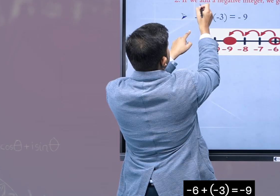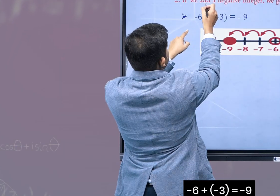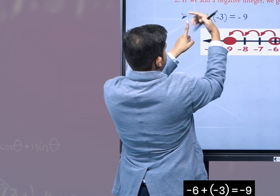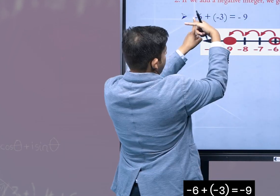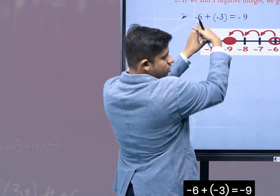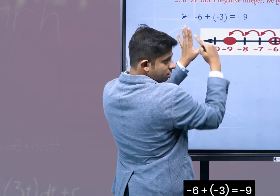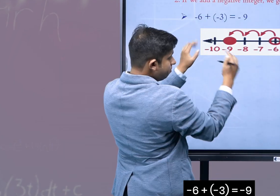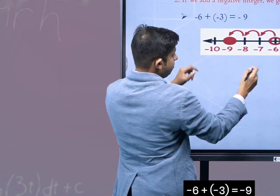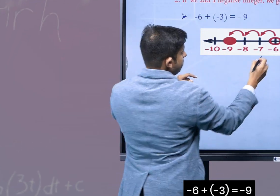minus 9.